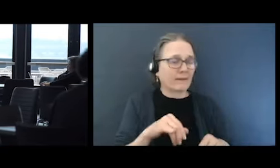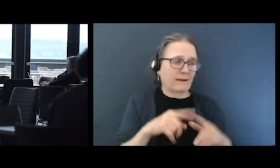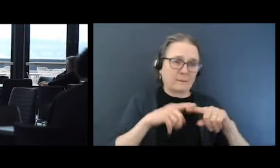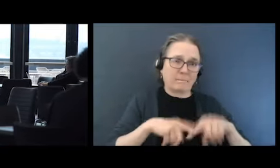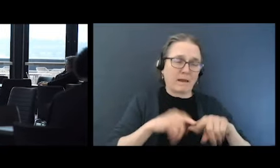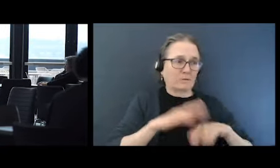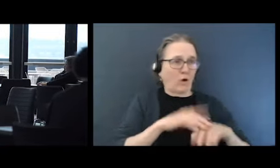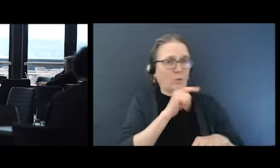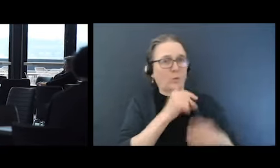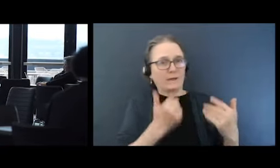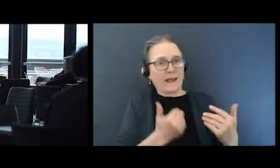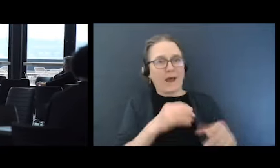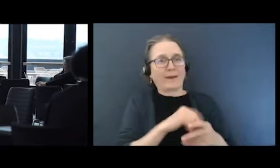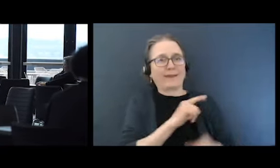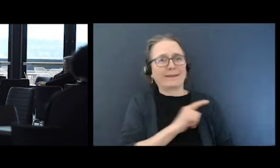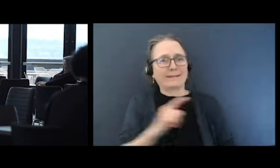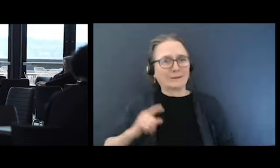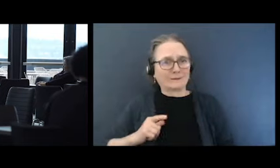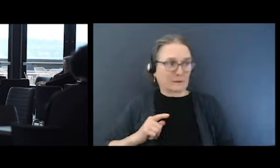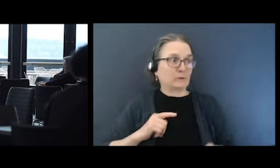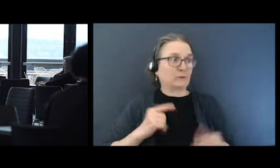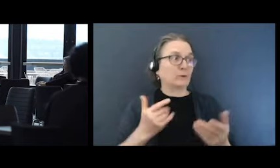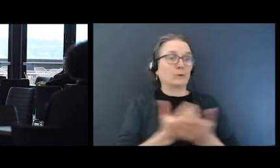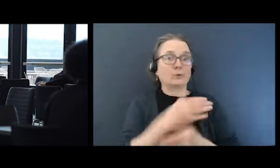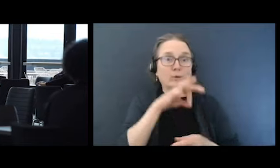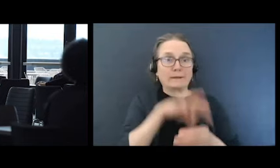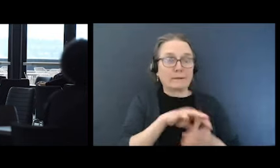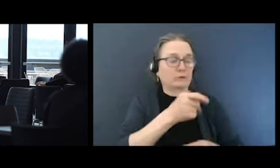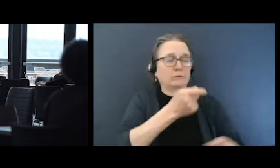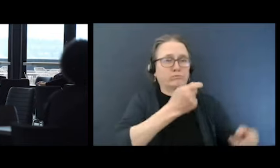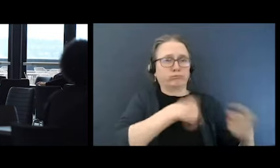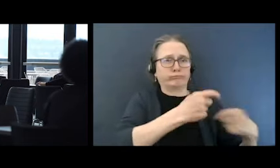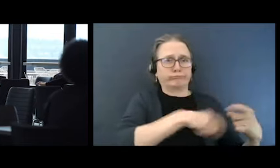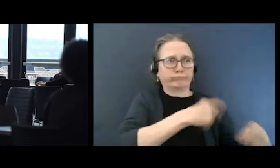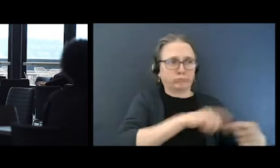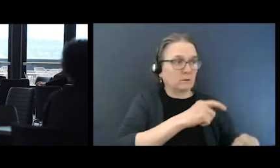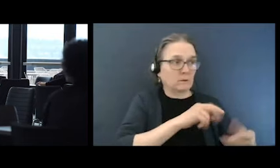I'm just sort of throwing that out there as a framework,